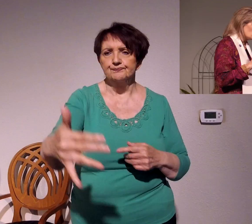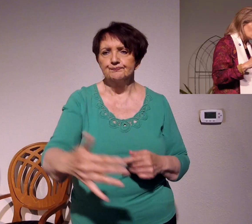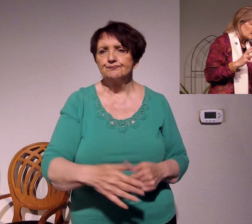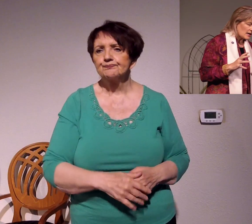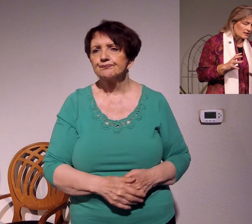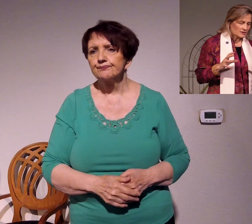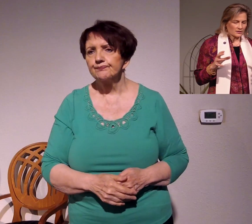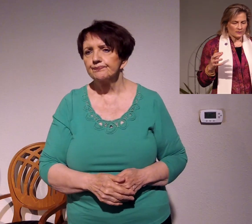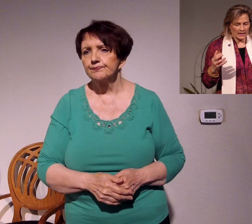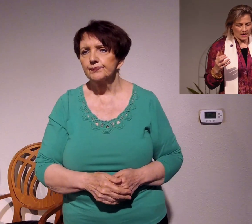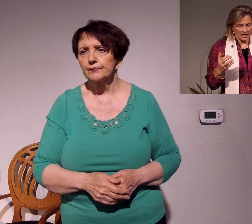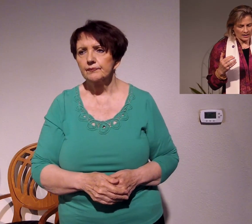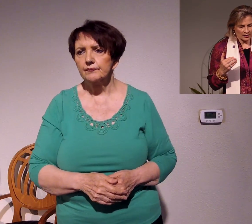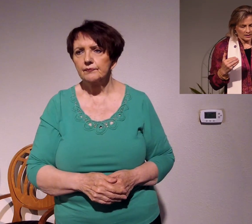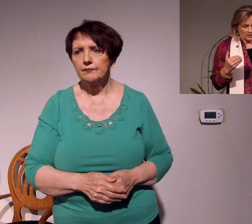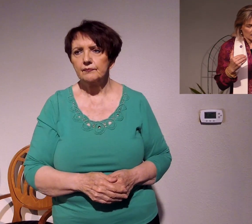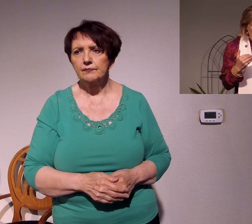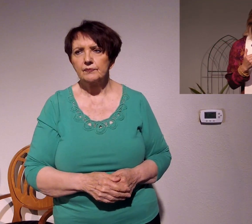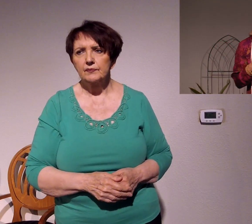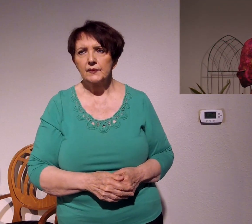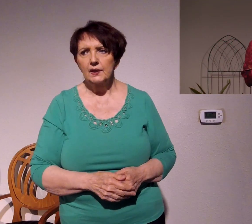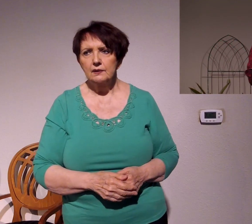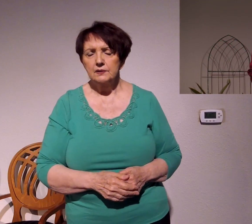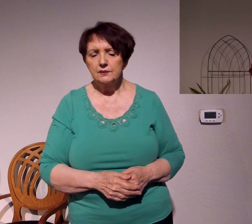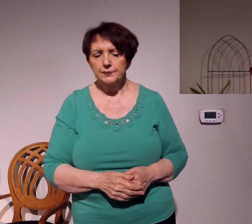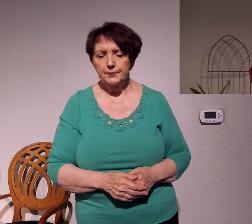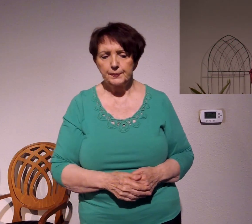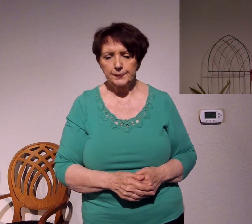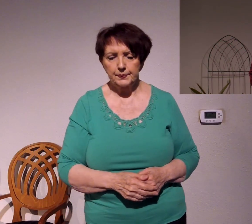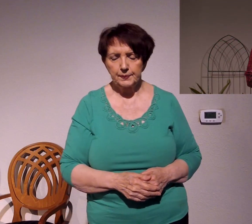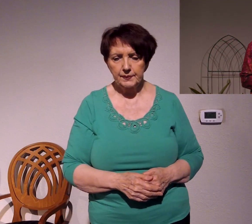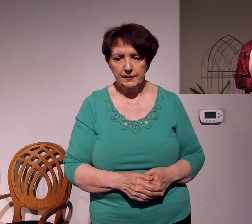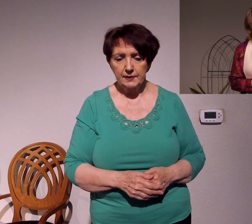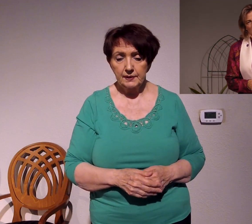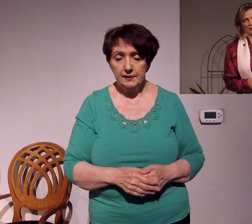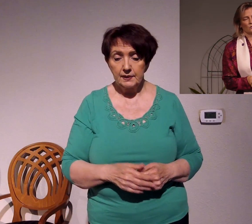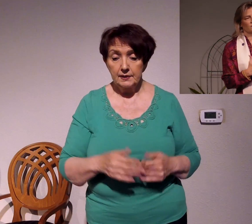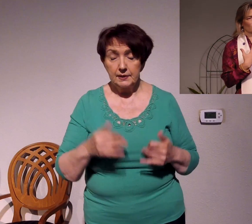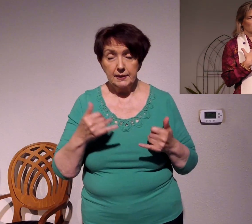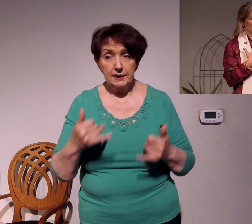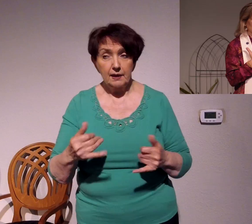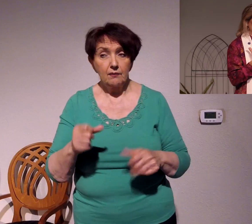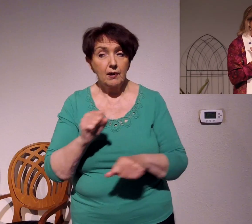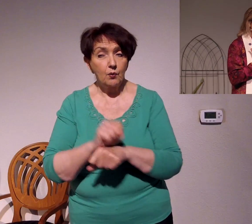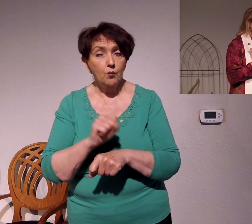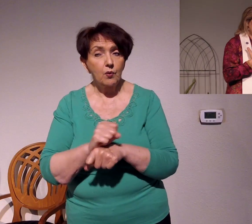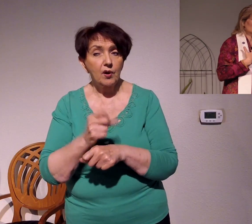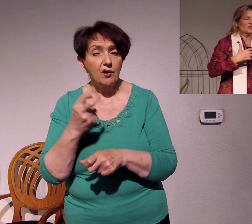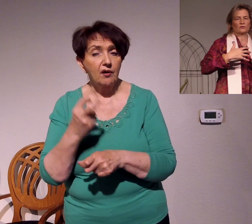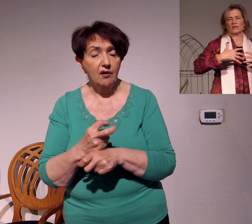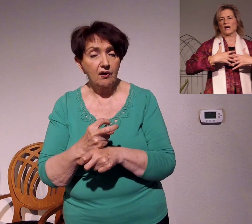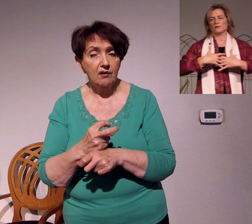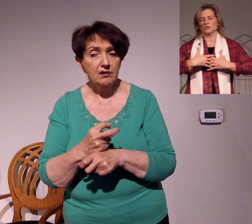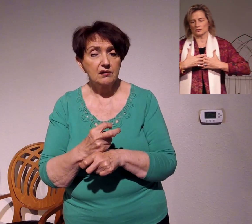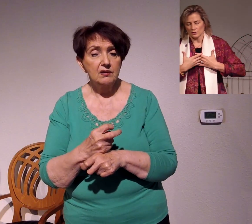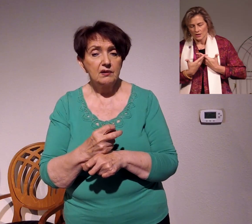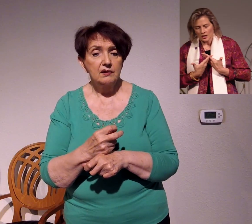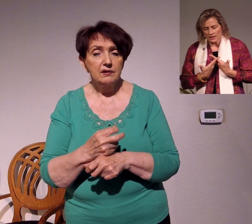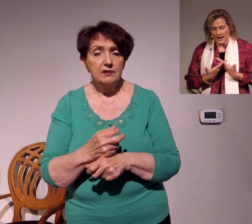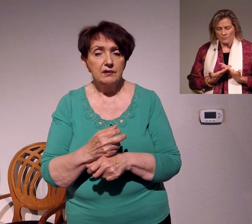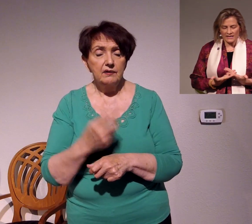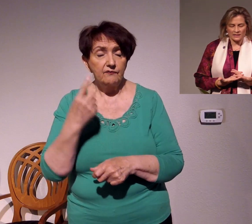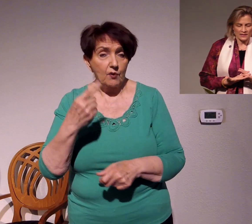Now, one of the things that I am now vigilant on for the sake of my own life, so that I